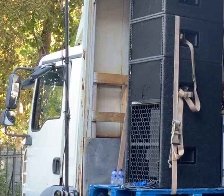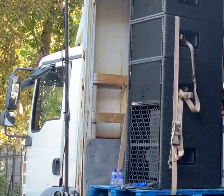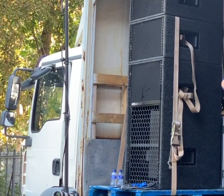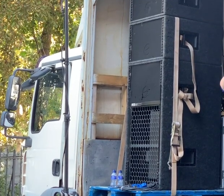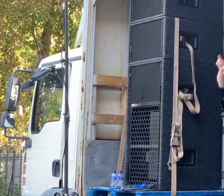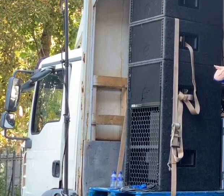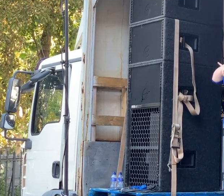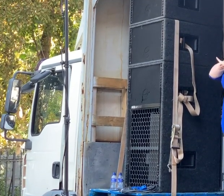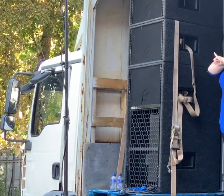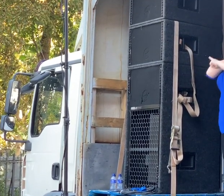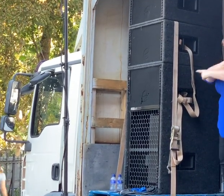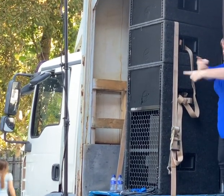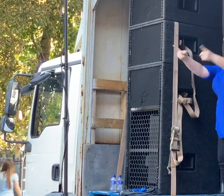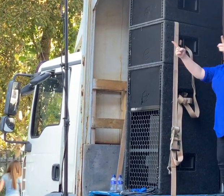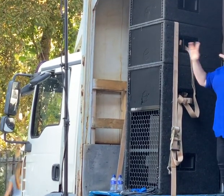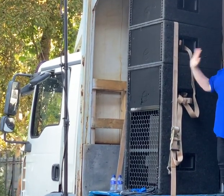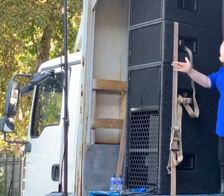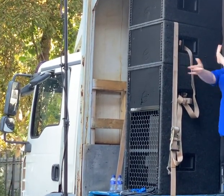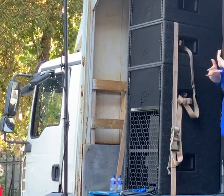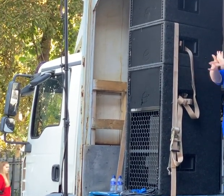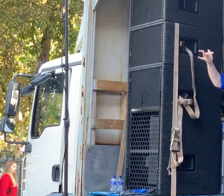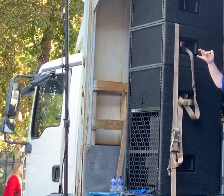You repealed the 8th.